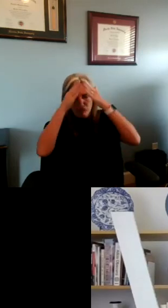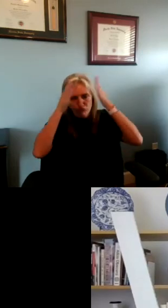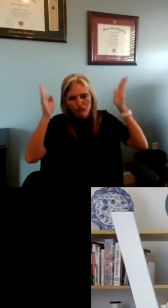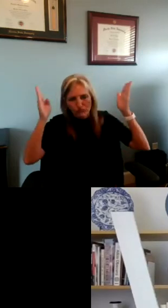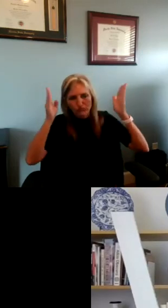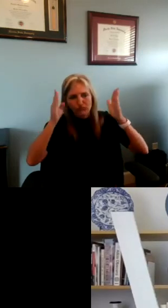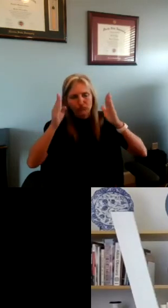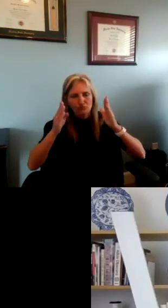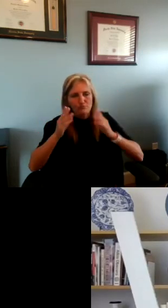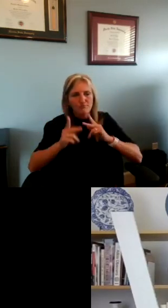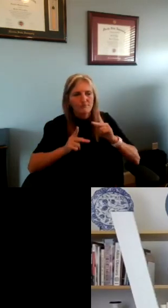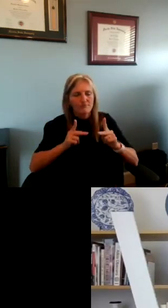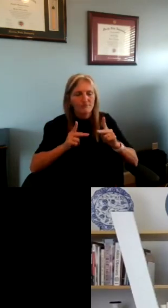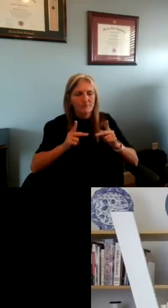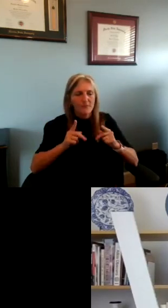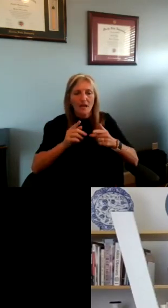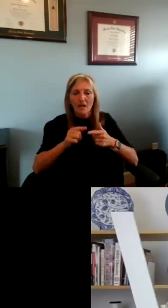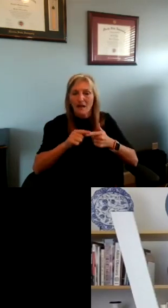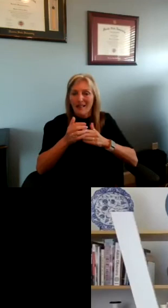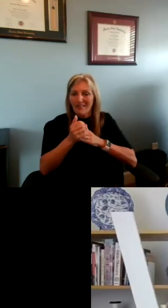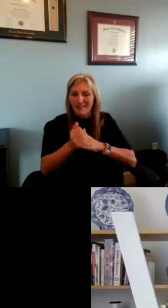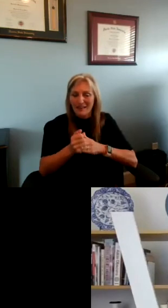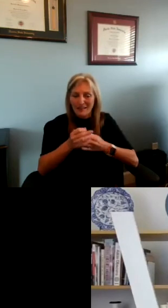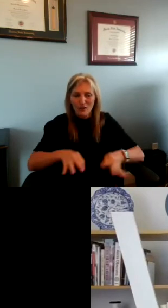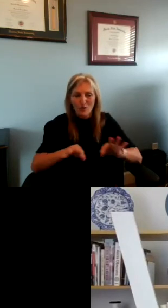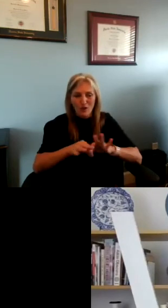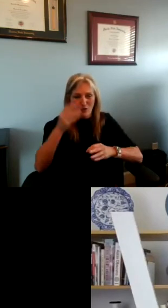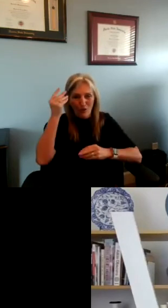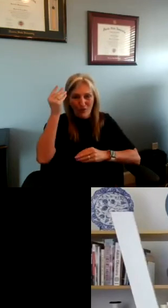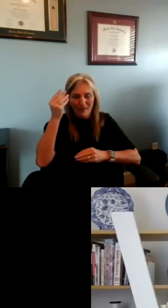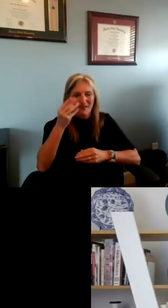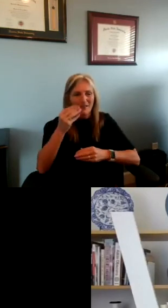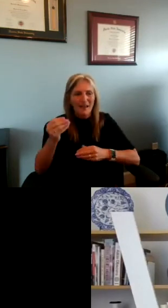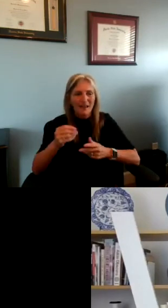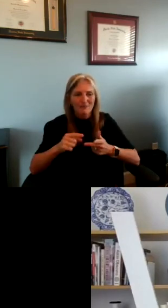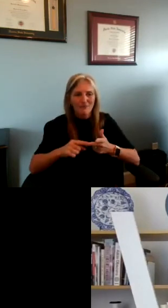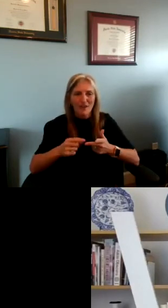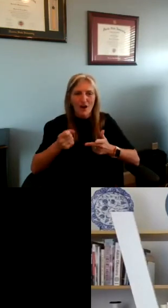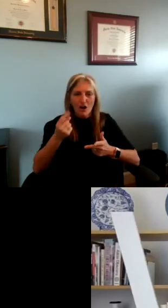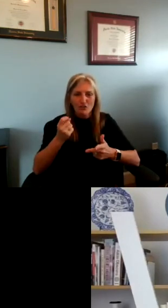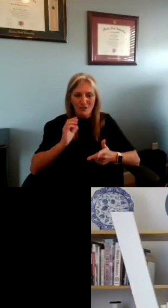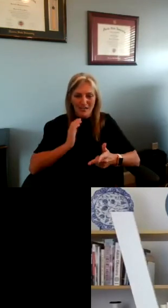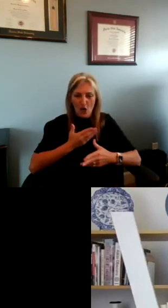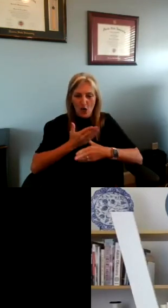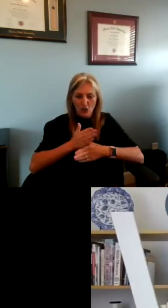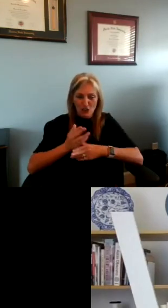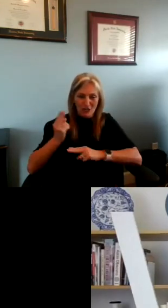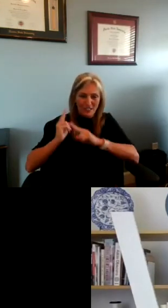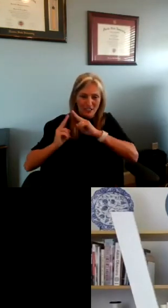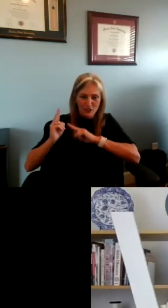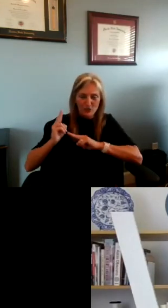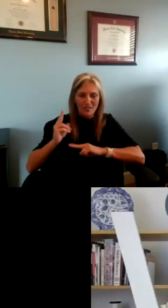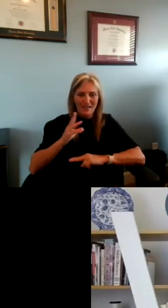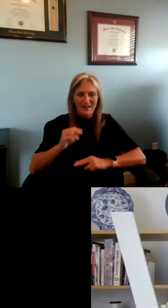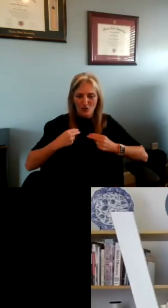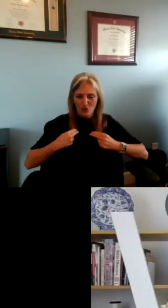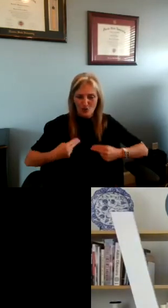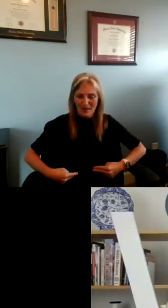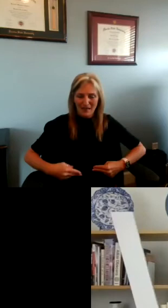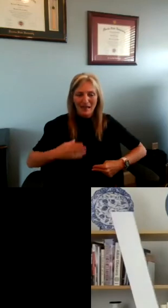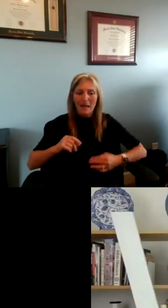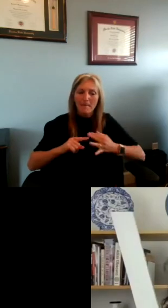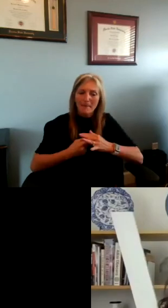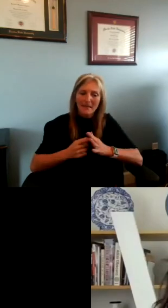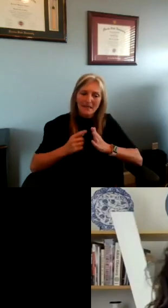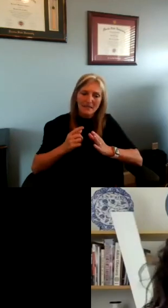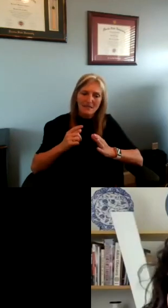lead to critical thinking and understanding of our shared history our shared humanity and begin to